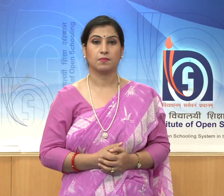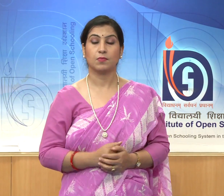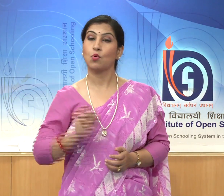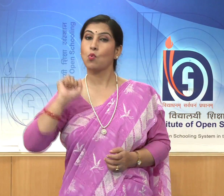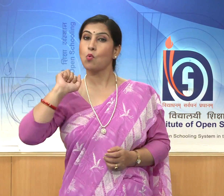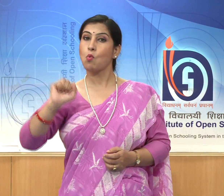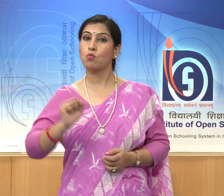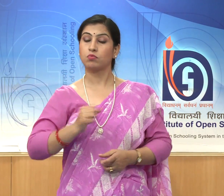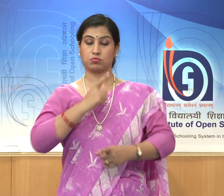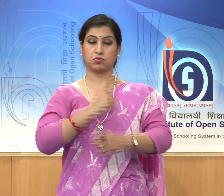Tirthankaras